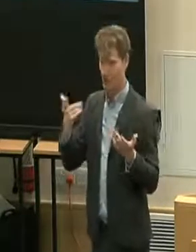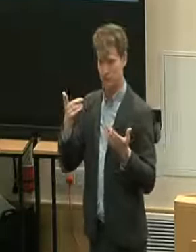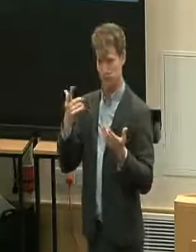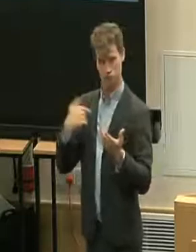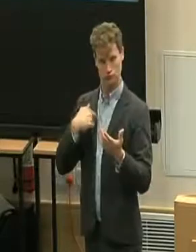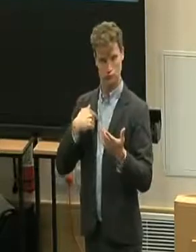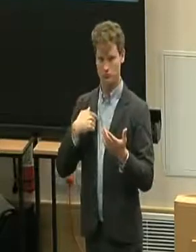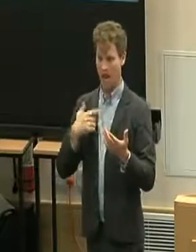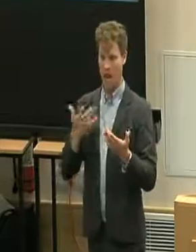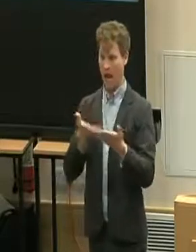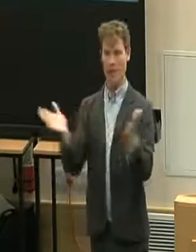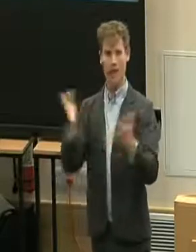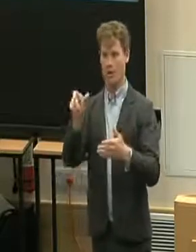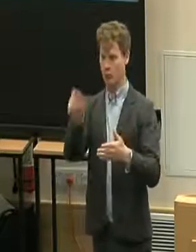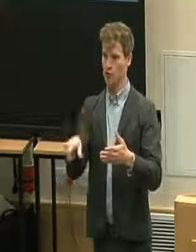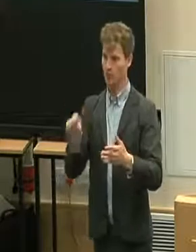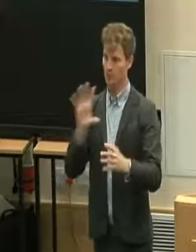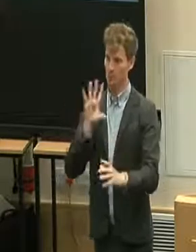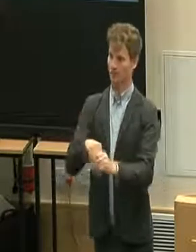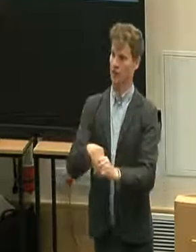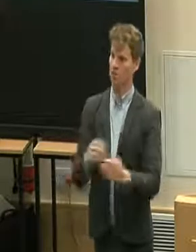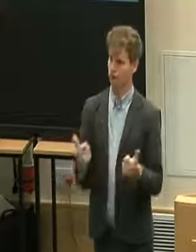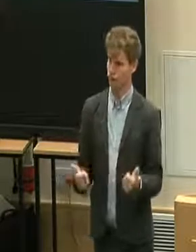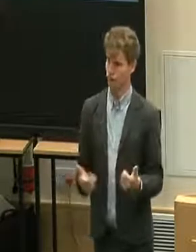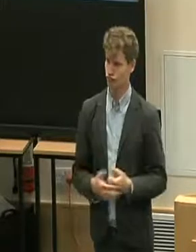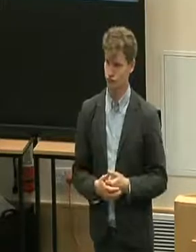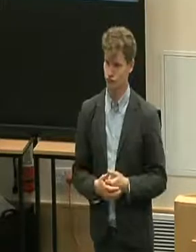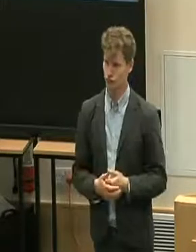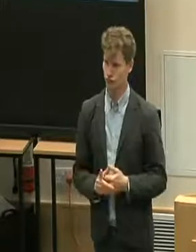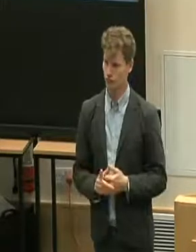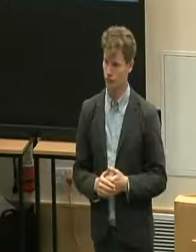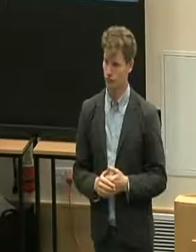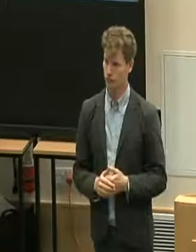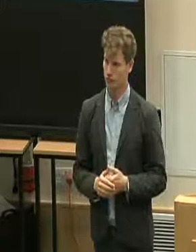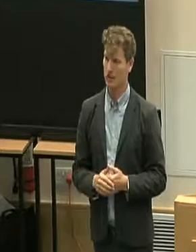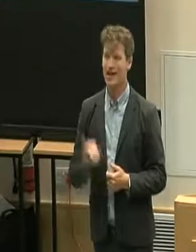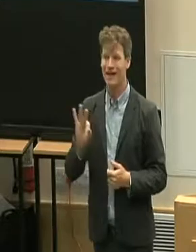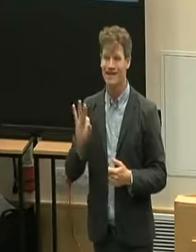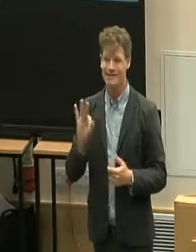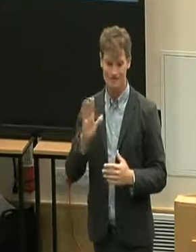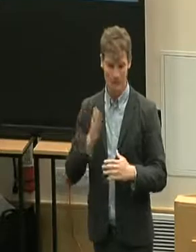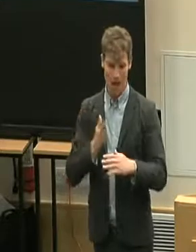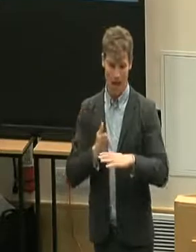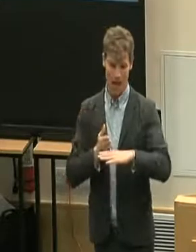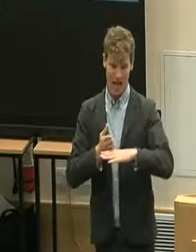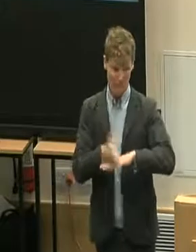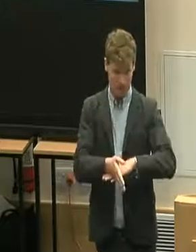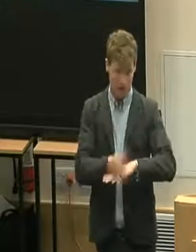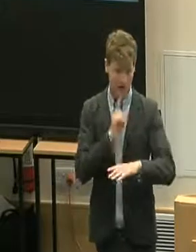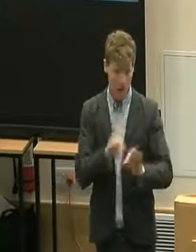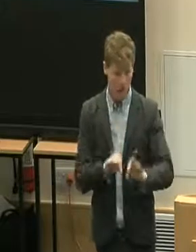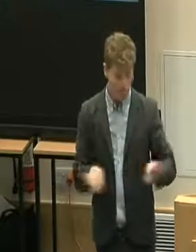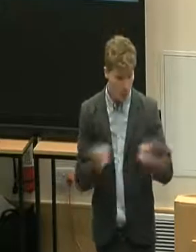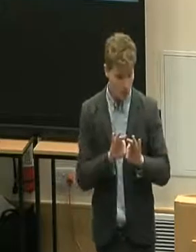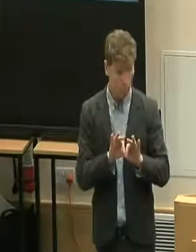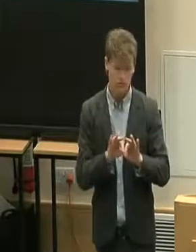possible. But as it happens, accessibility is also important, also a precondition for